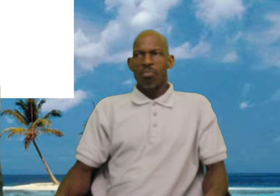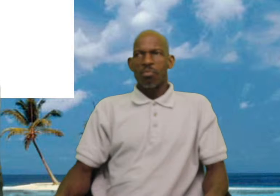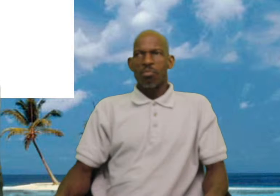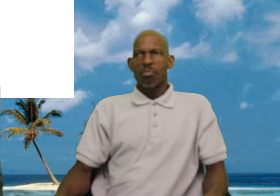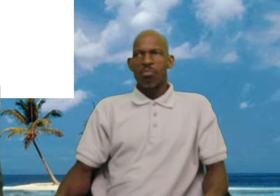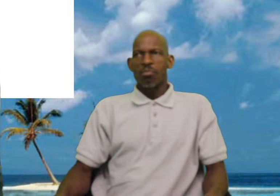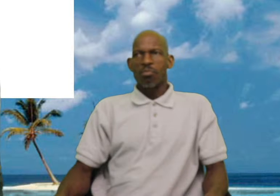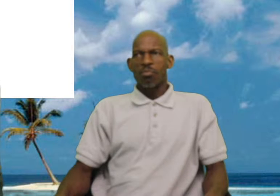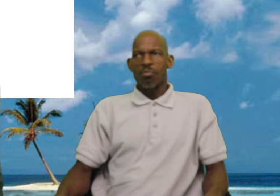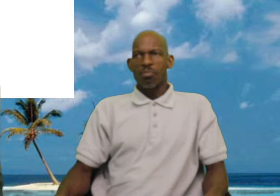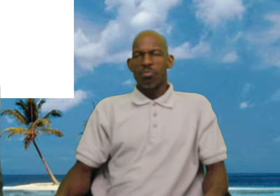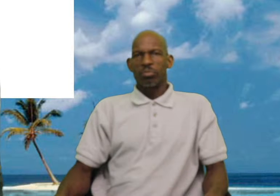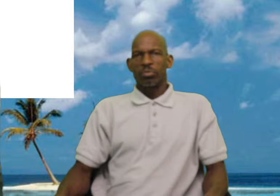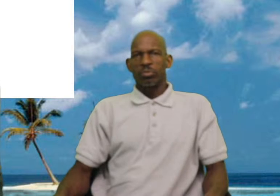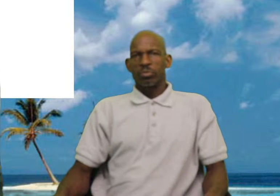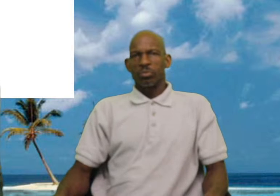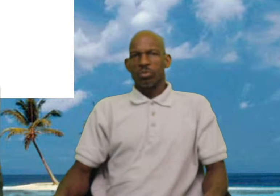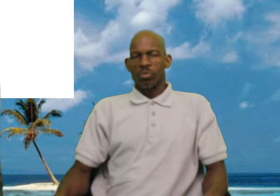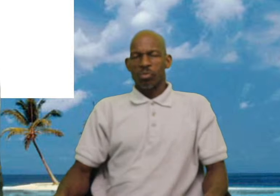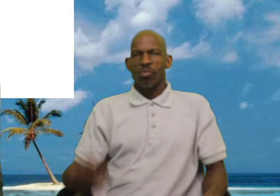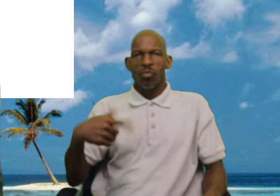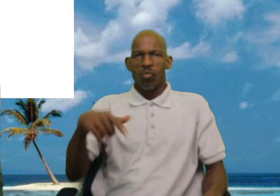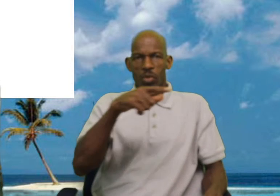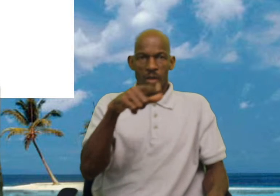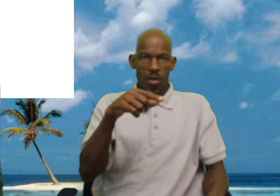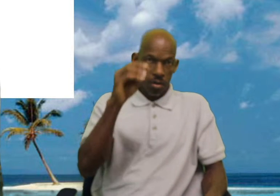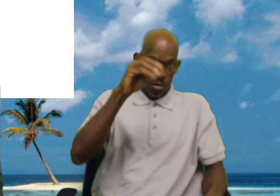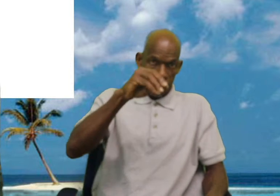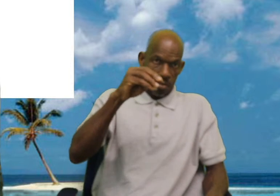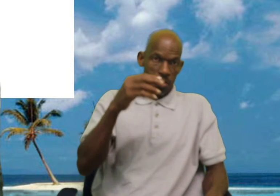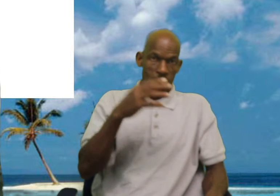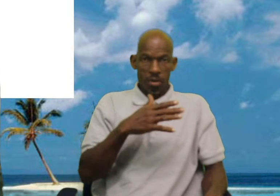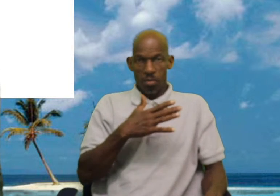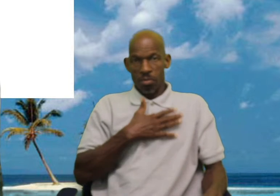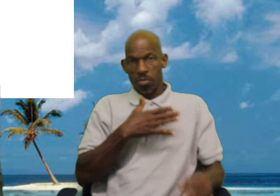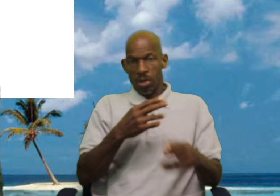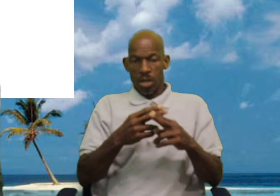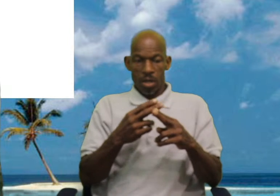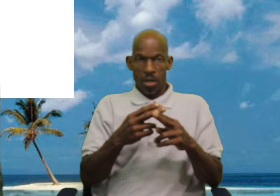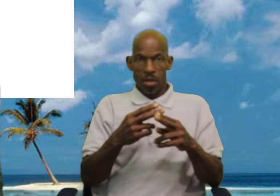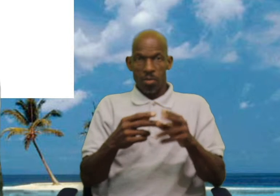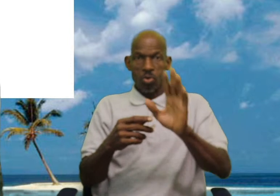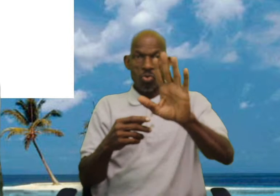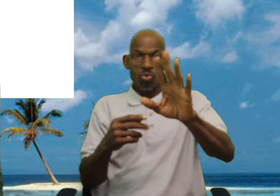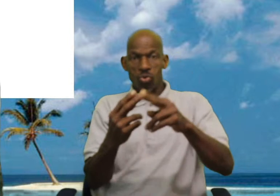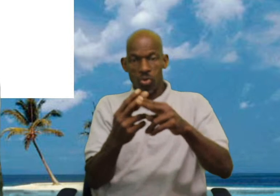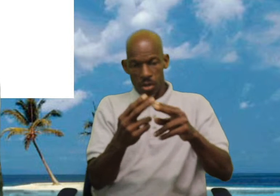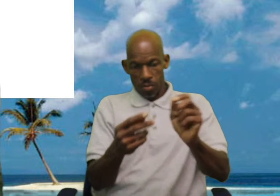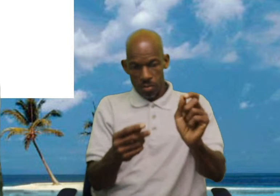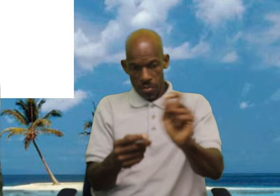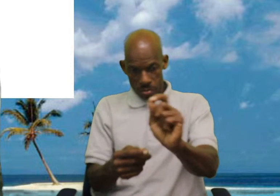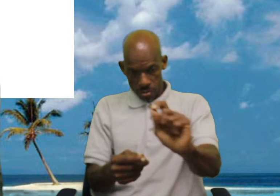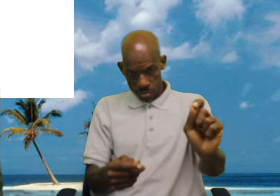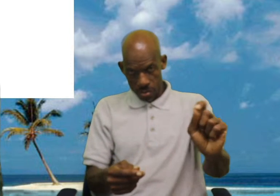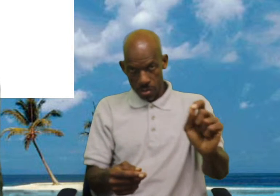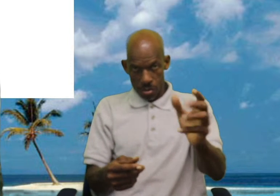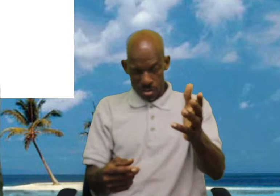But we can put our name, right? So you write your name for this because this is you, yeah?